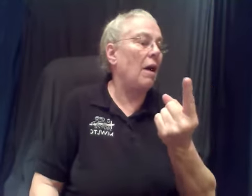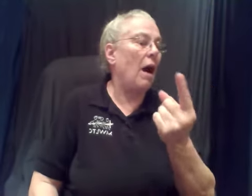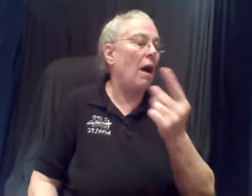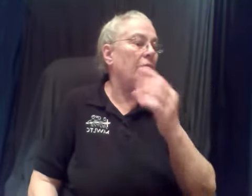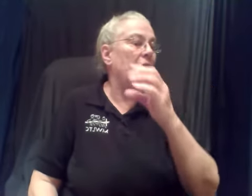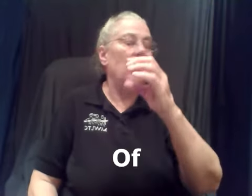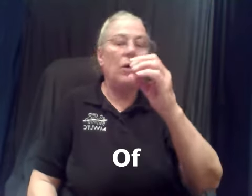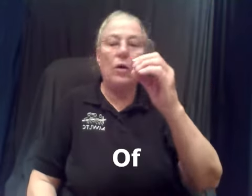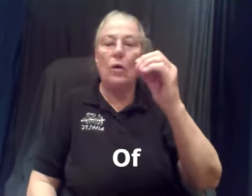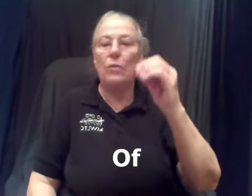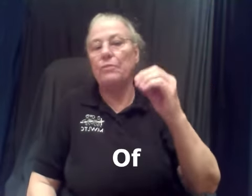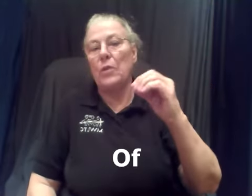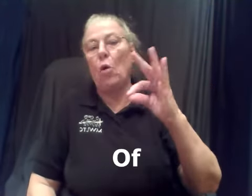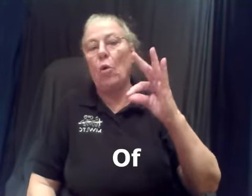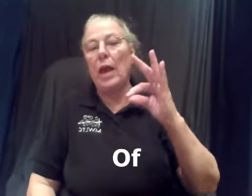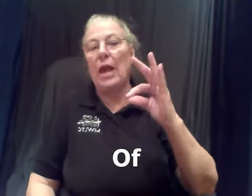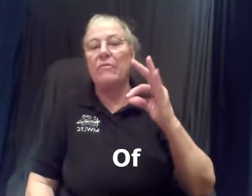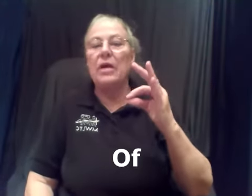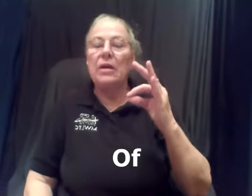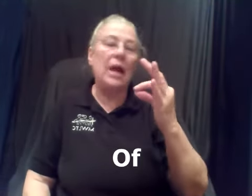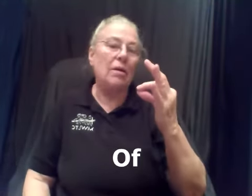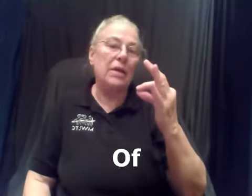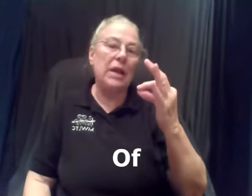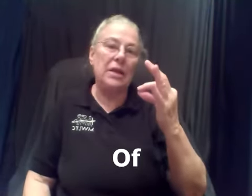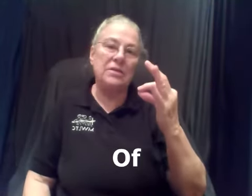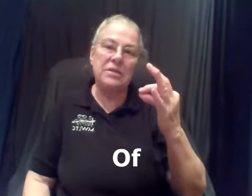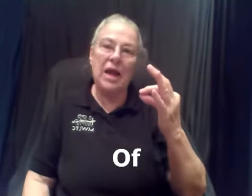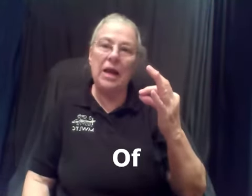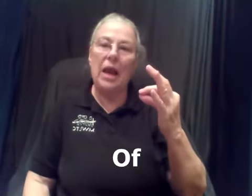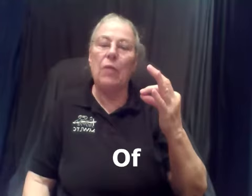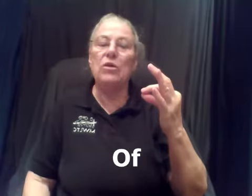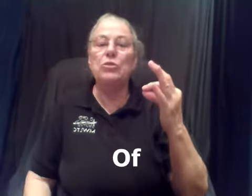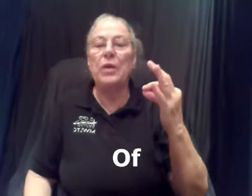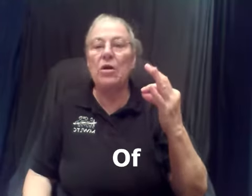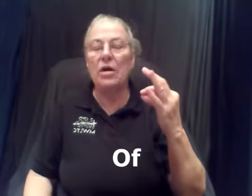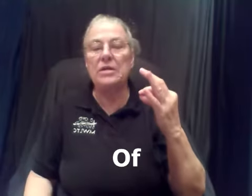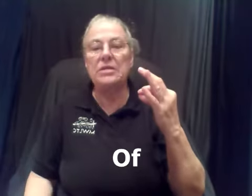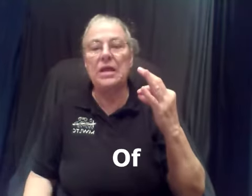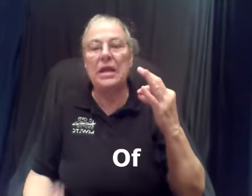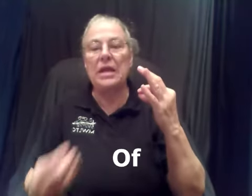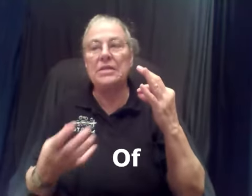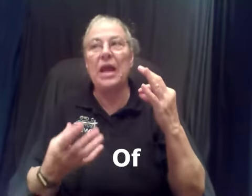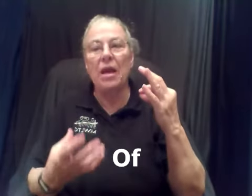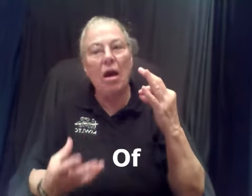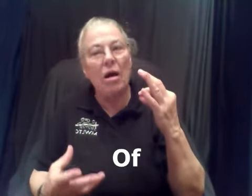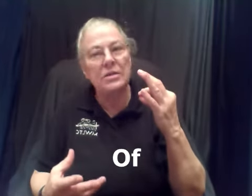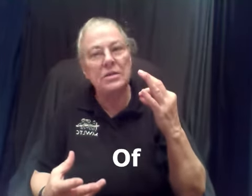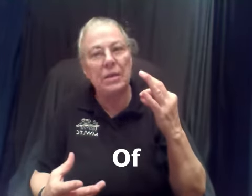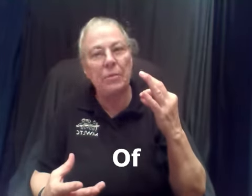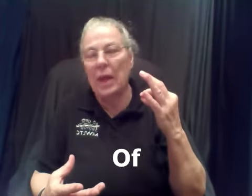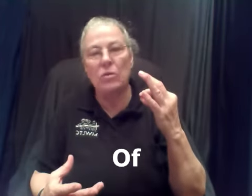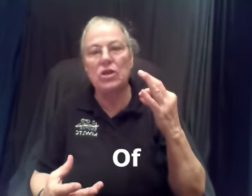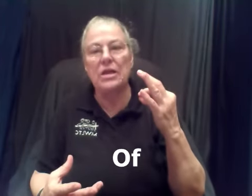Of, OF. Now, in sign language, because it is a concept language, it's